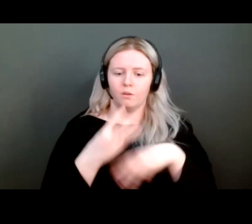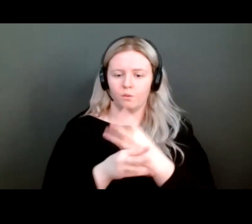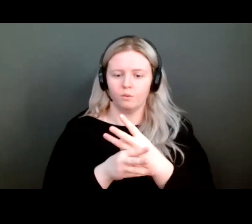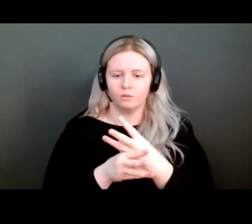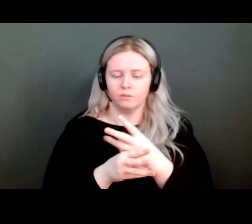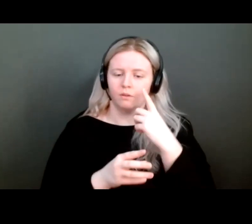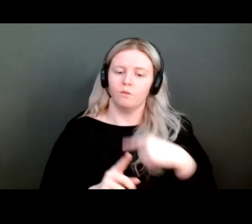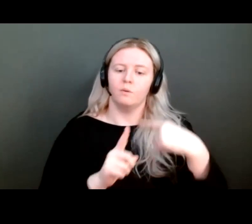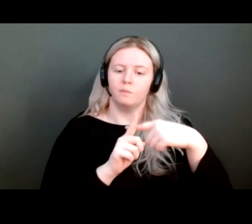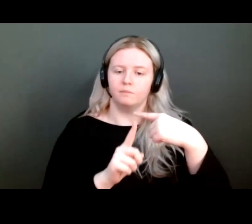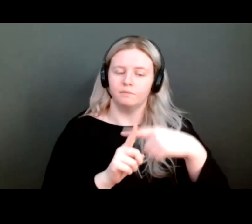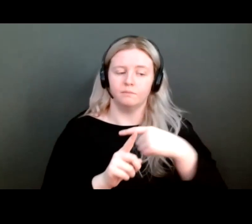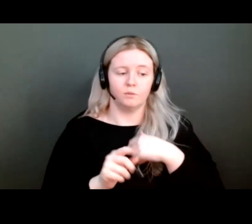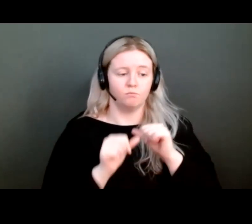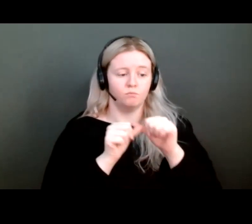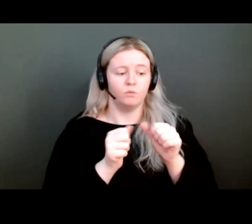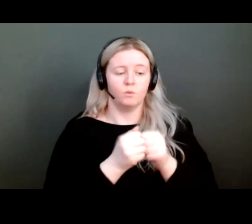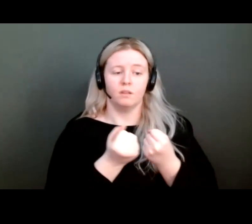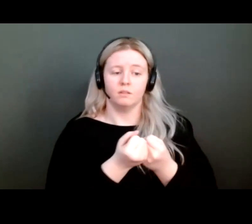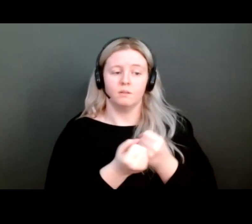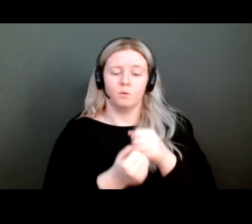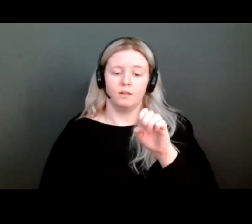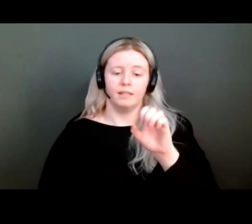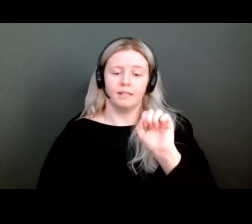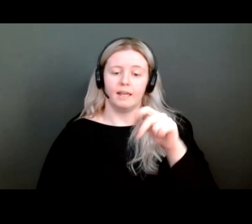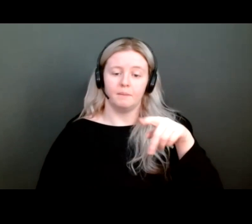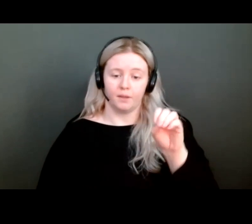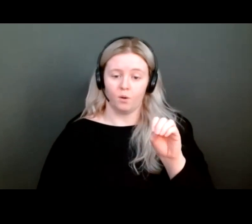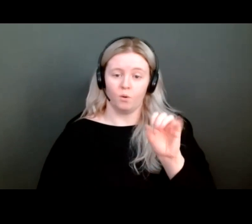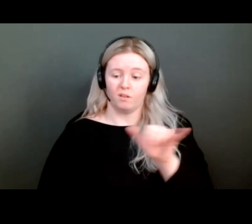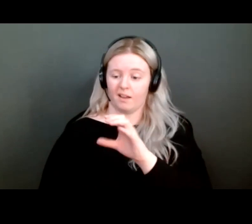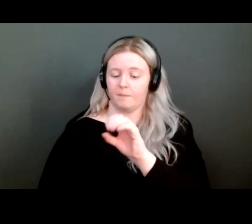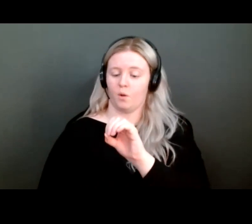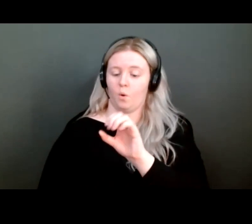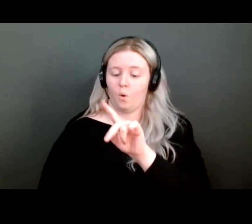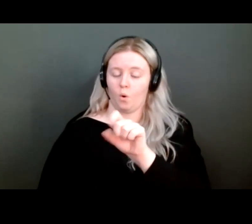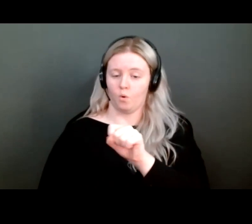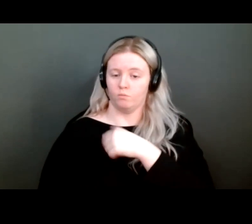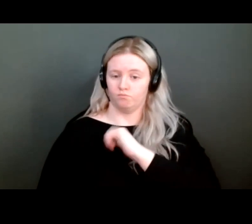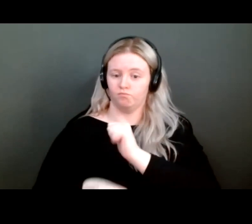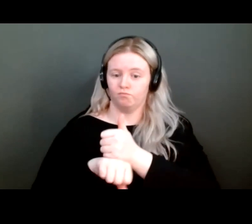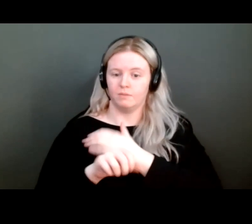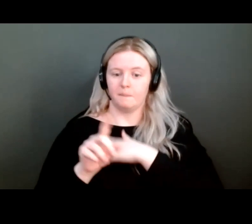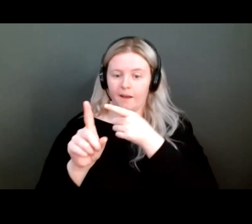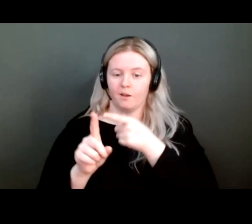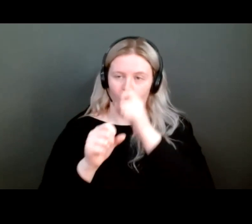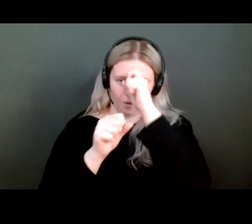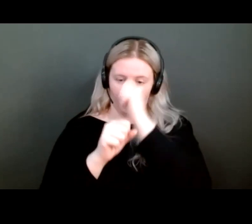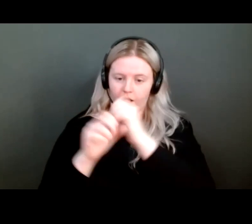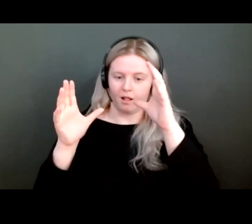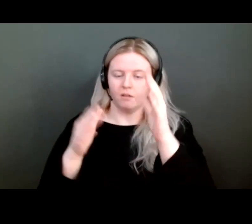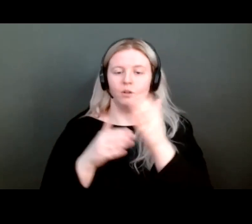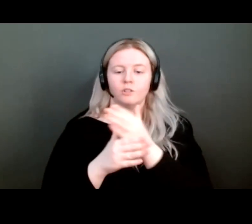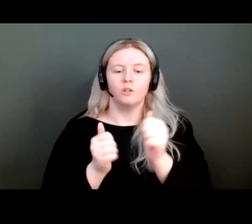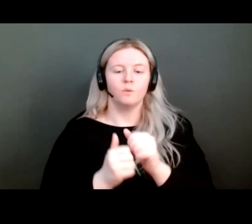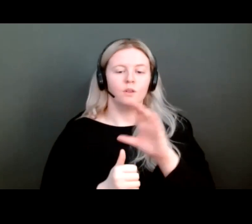support of the EAPO, Oaks was nurtured with a vision that I had shared. With my co-chair